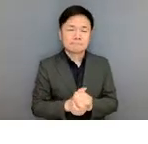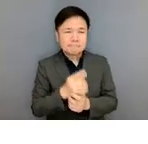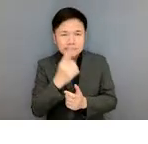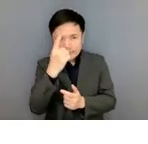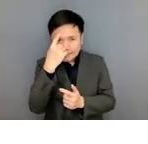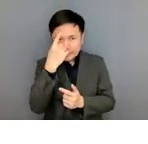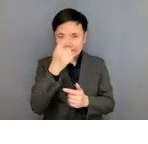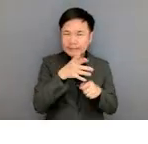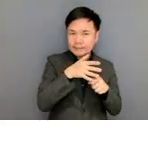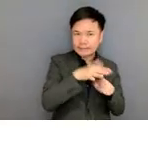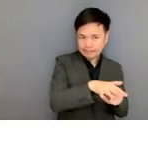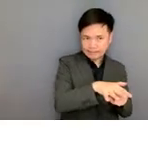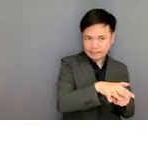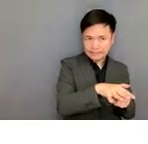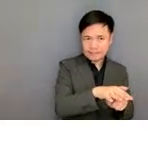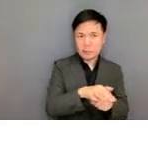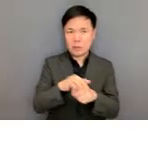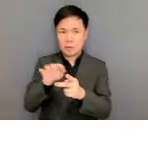targeted approaches.